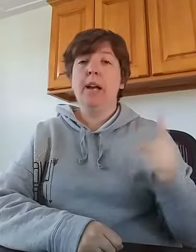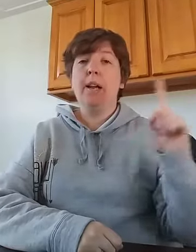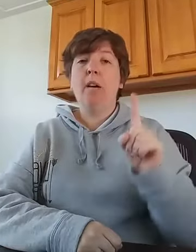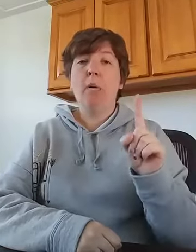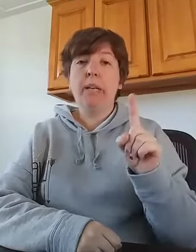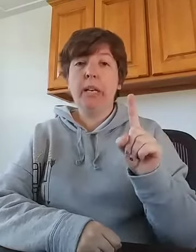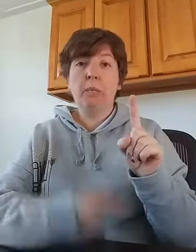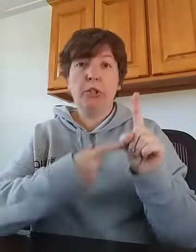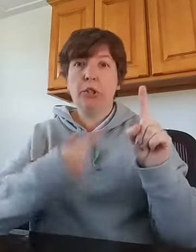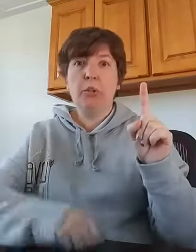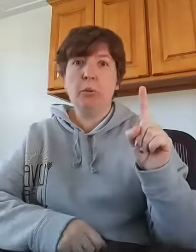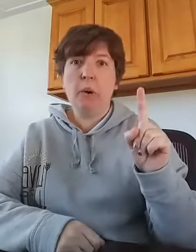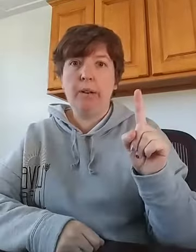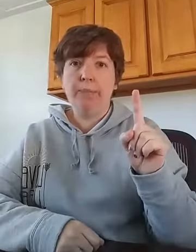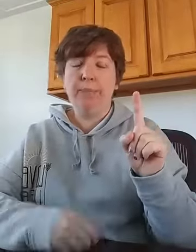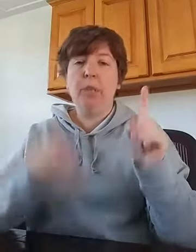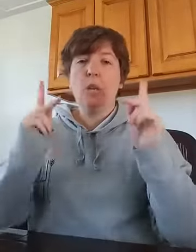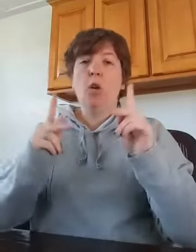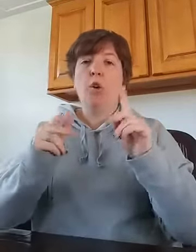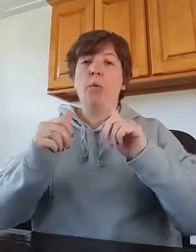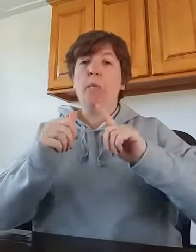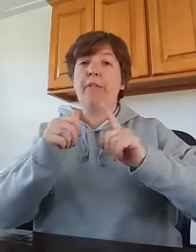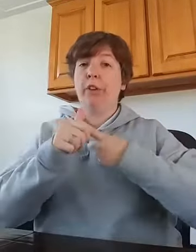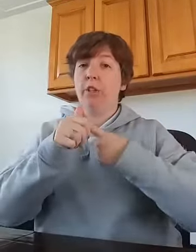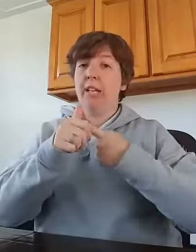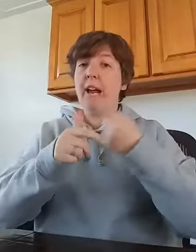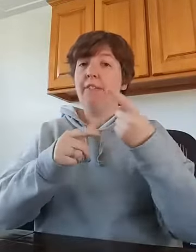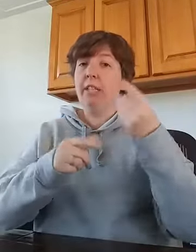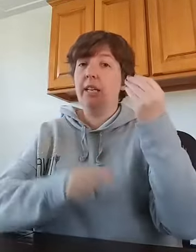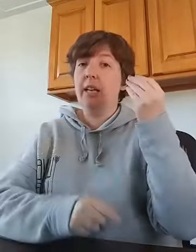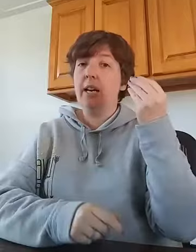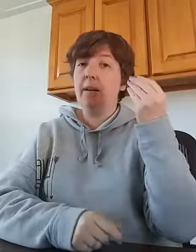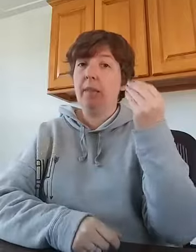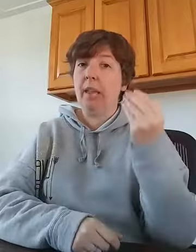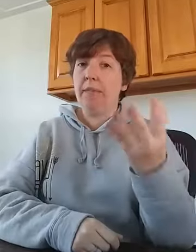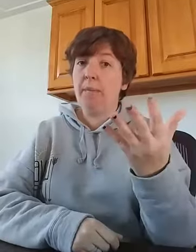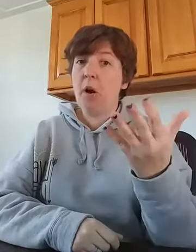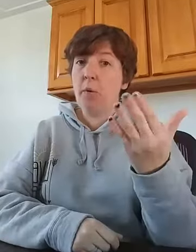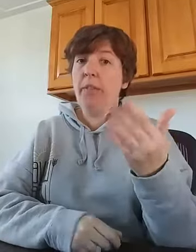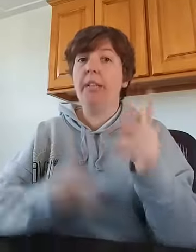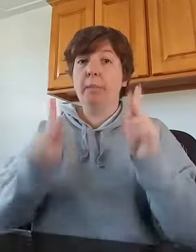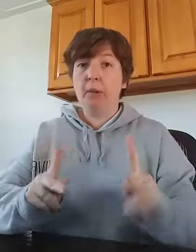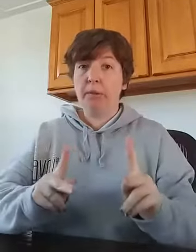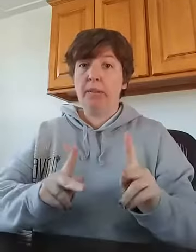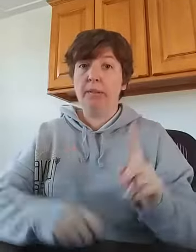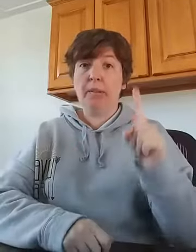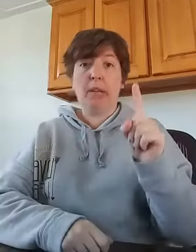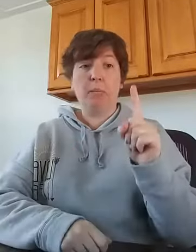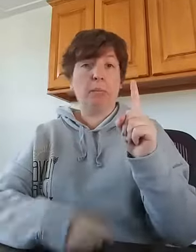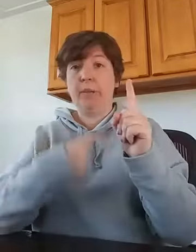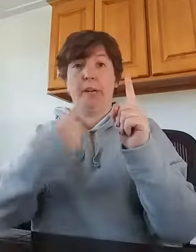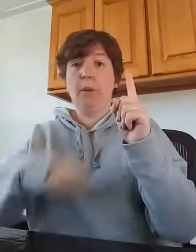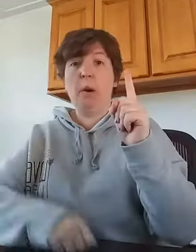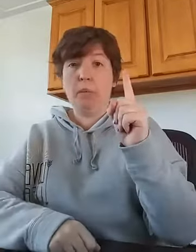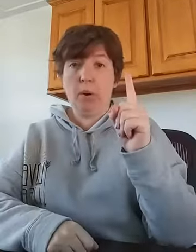And all we did was just use a 1. We first have to let them know that it's a person, because they don't know what 1 is.